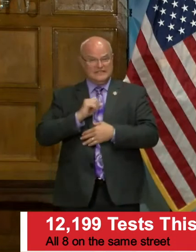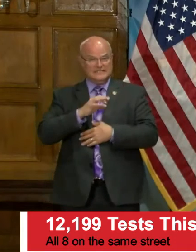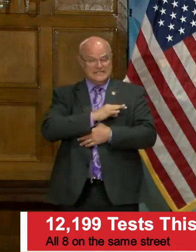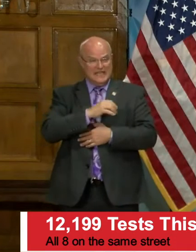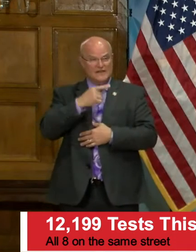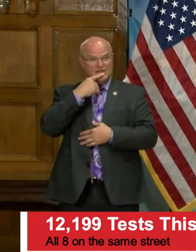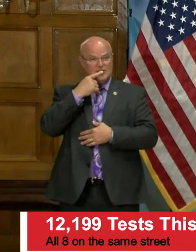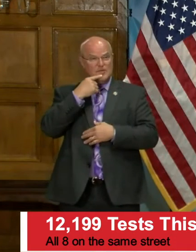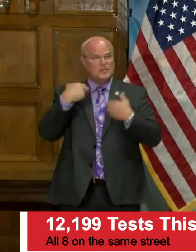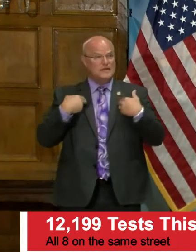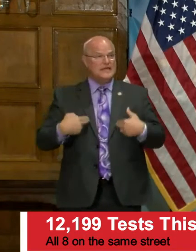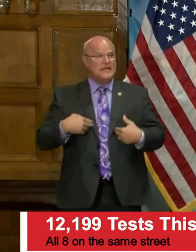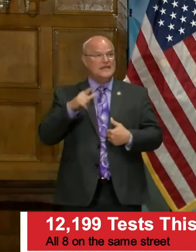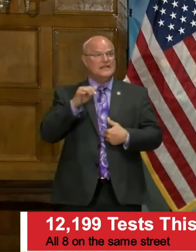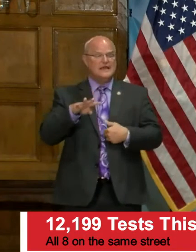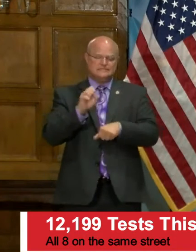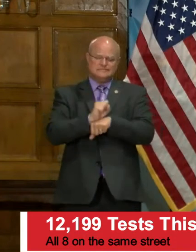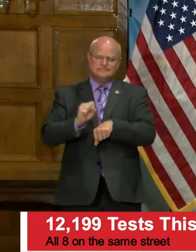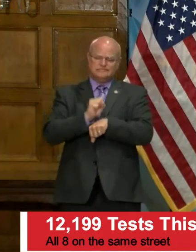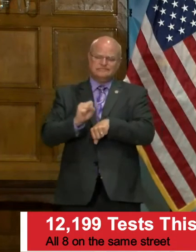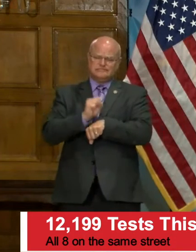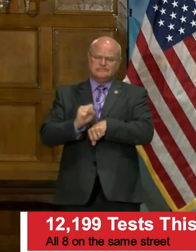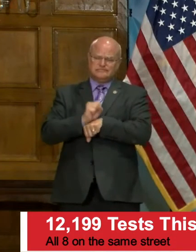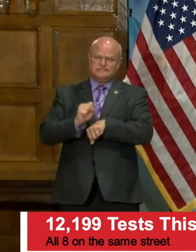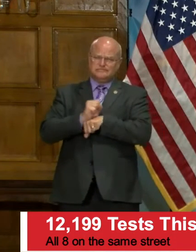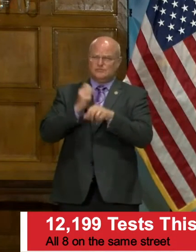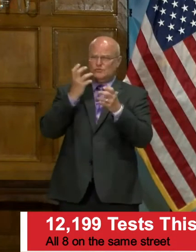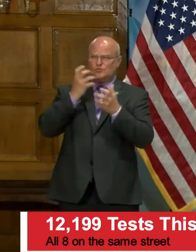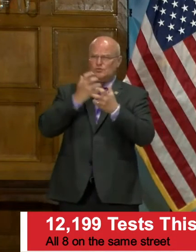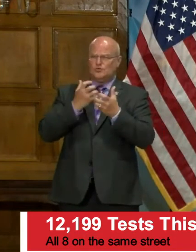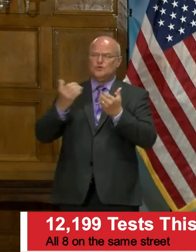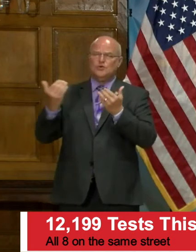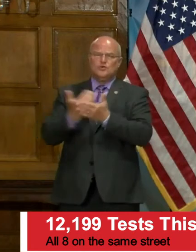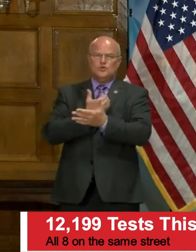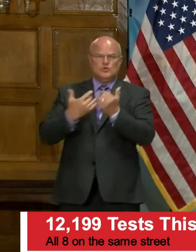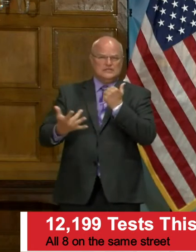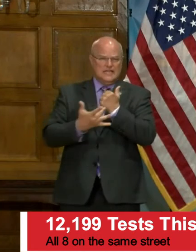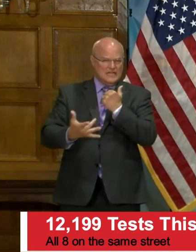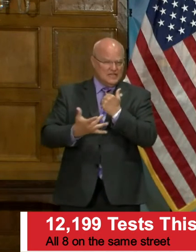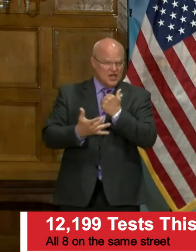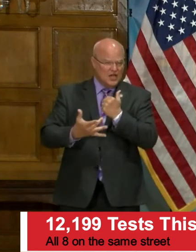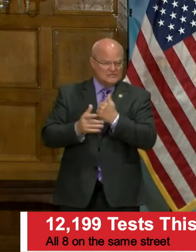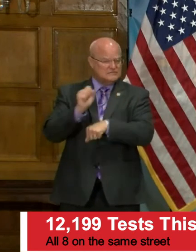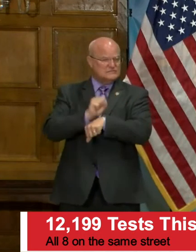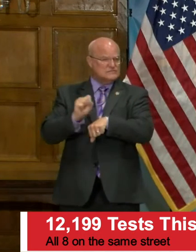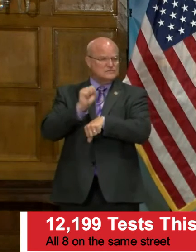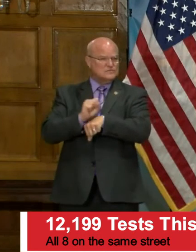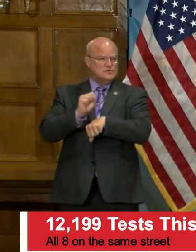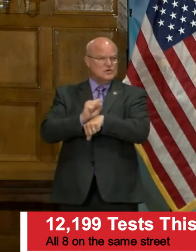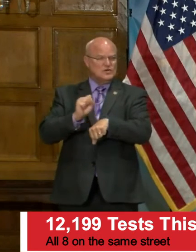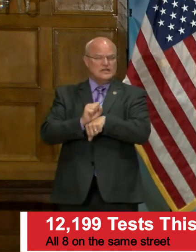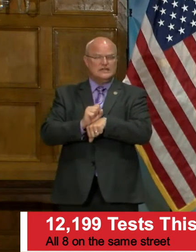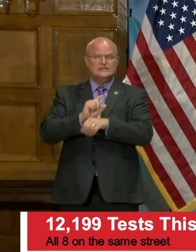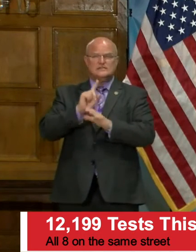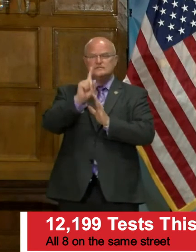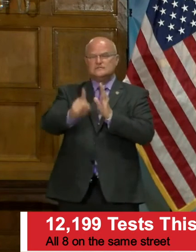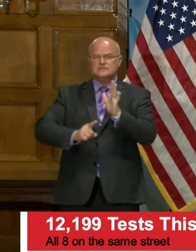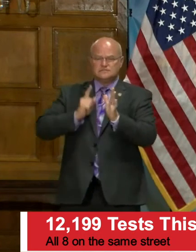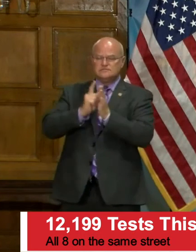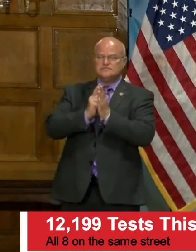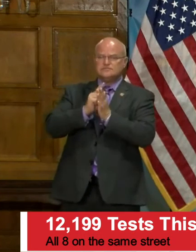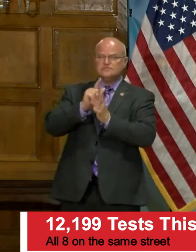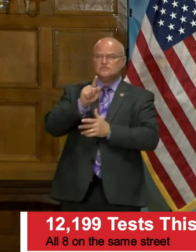of the Public Health Lab who are working very hard to bring on new technologies, working basically